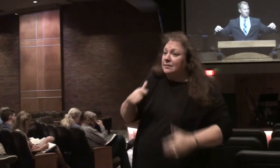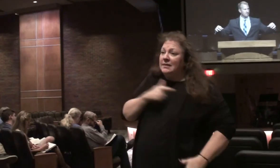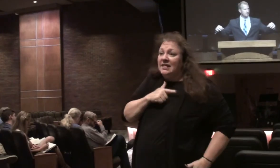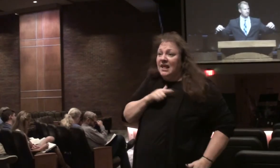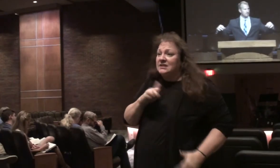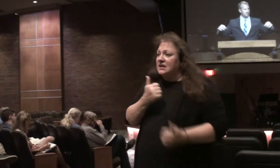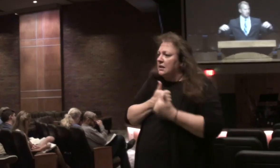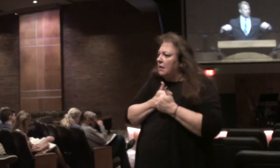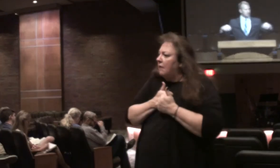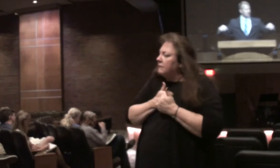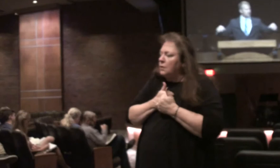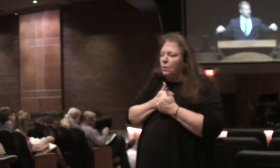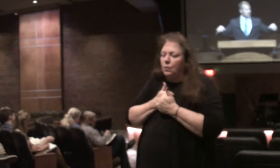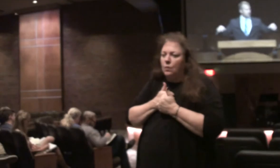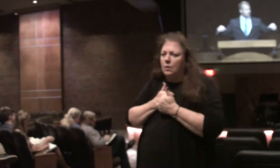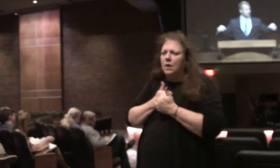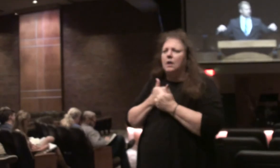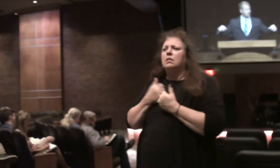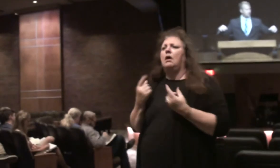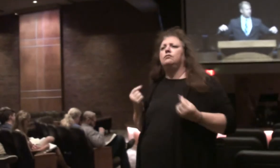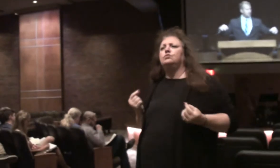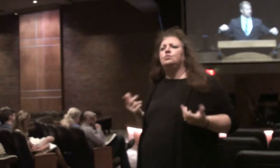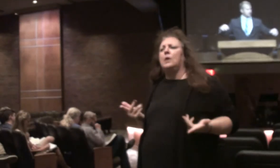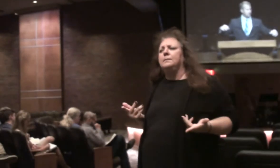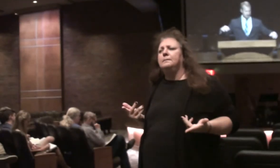love. And what's love do?